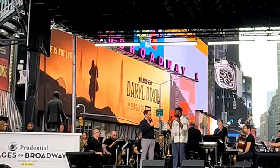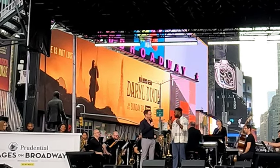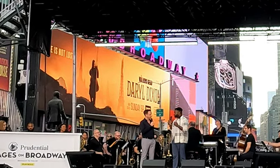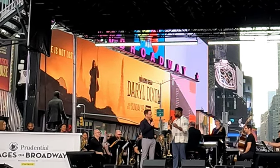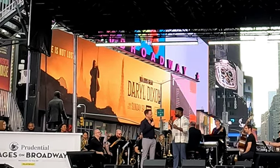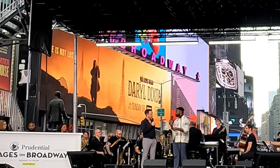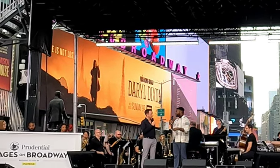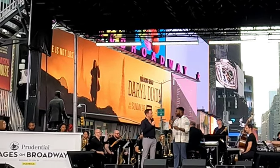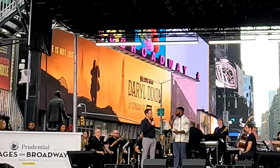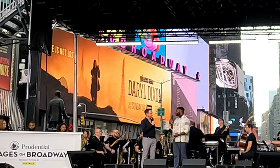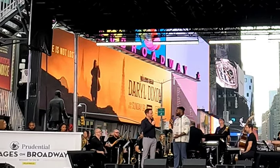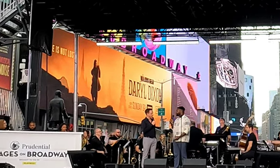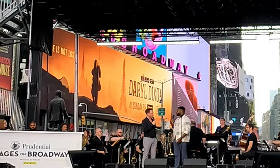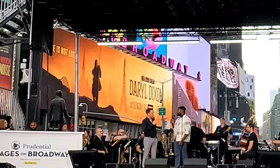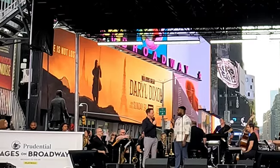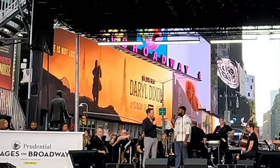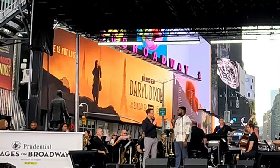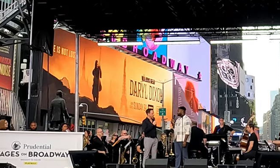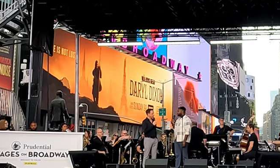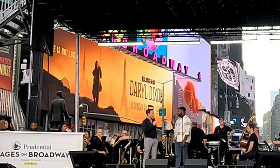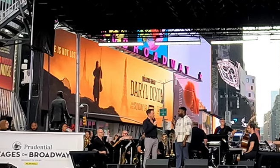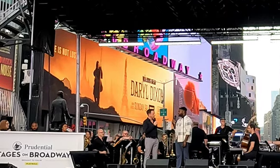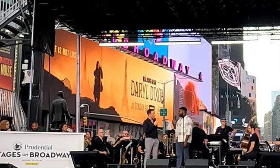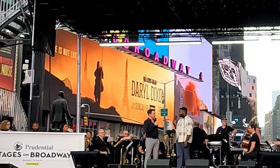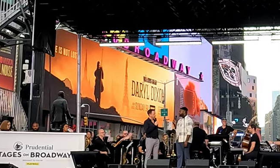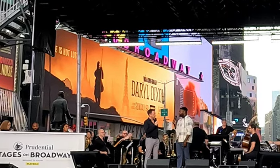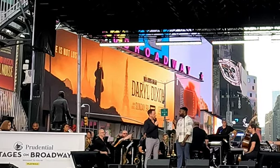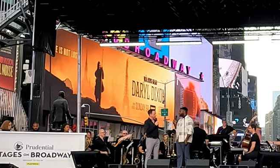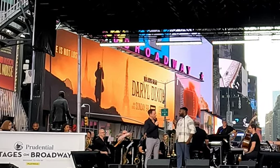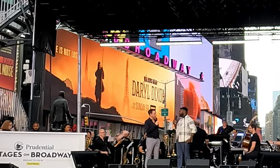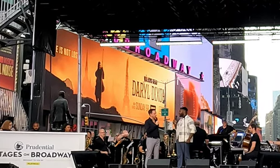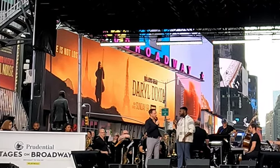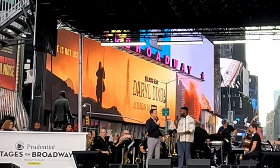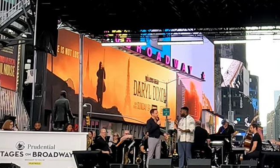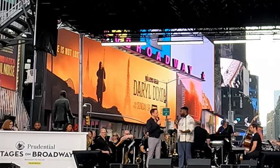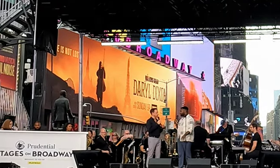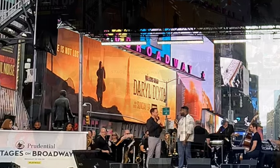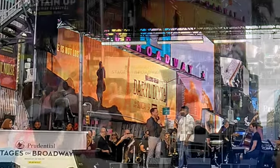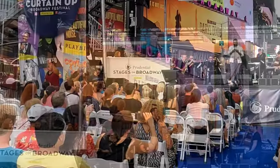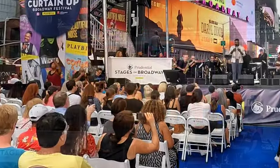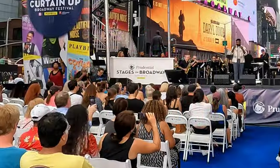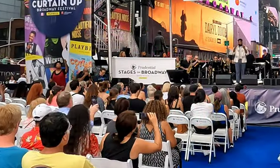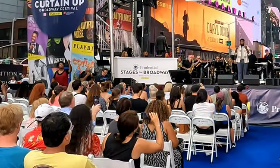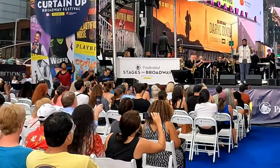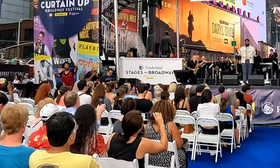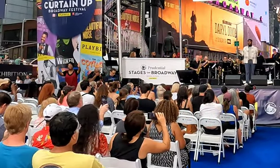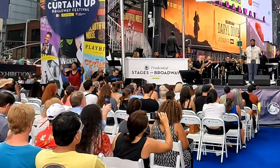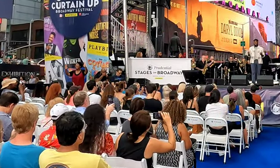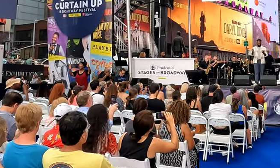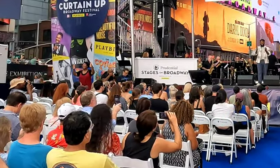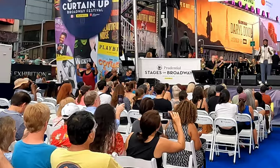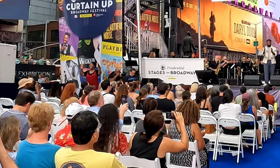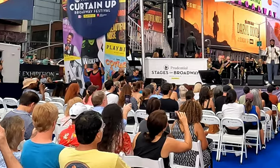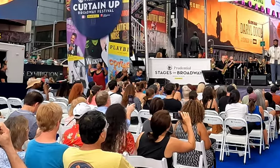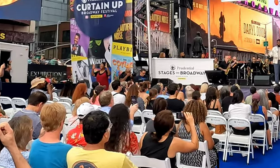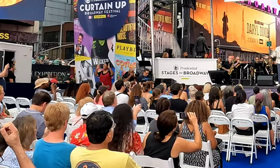into me, you want to do this, you got to pursue your dreams, you got to be your best, and I want you to do your best. So fantastic. I have to thank them, family.